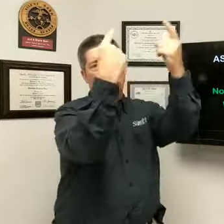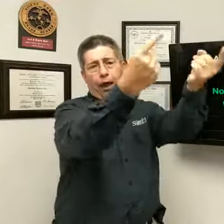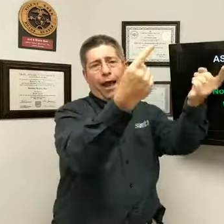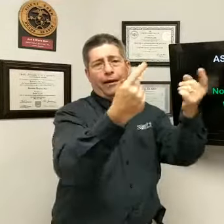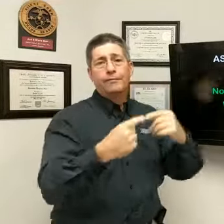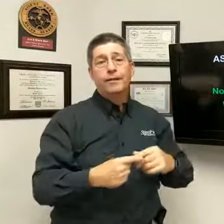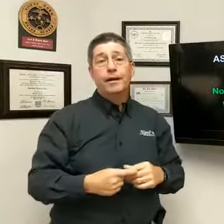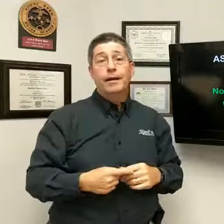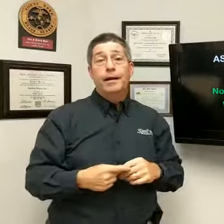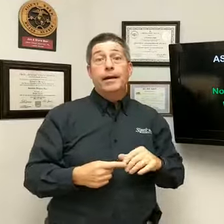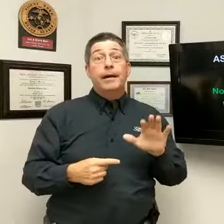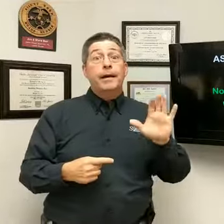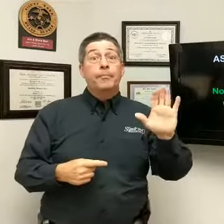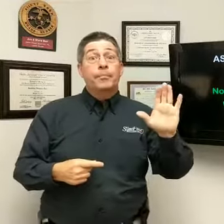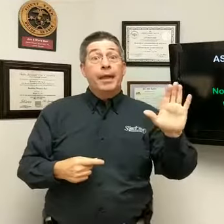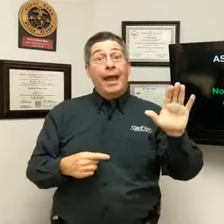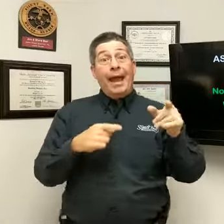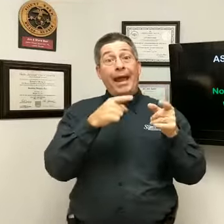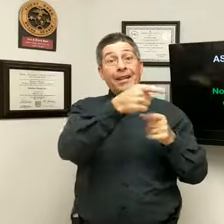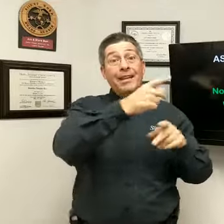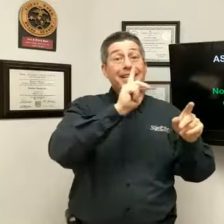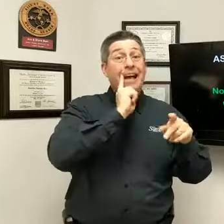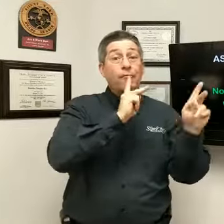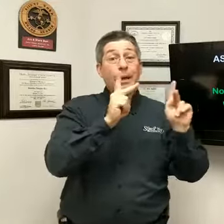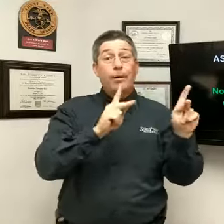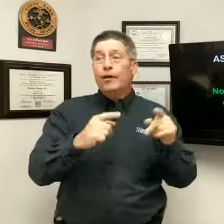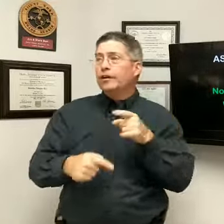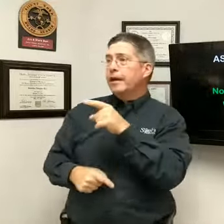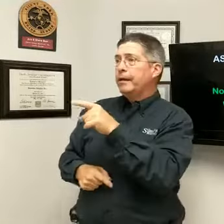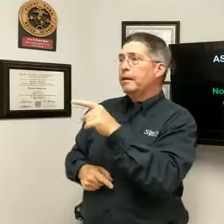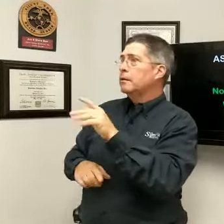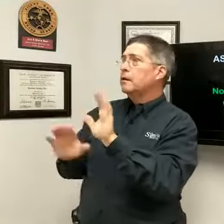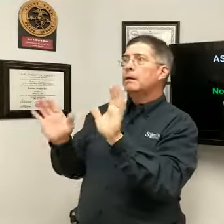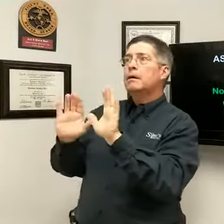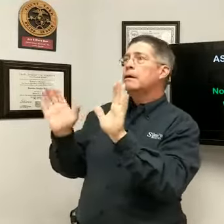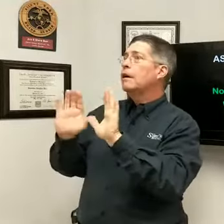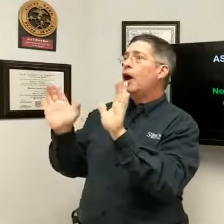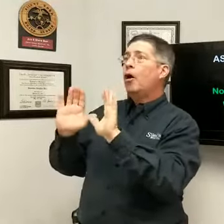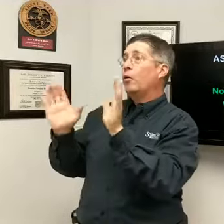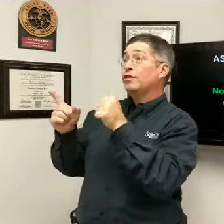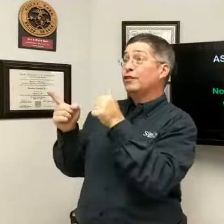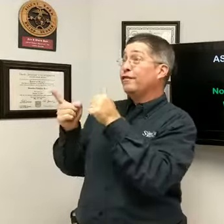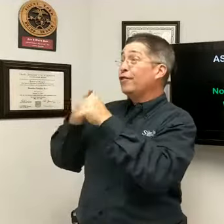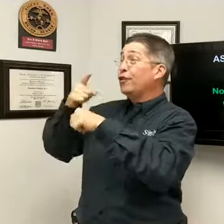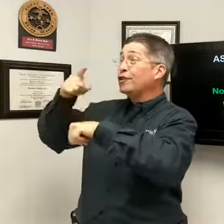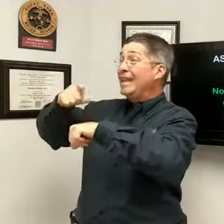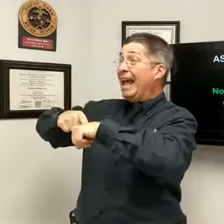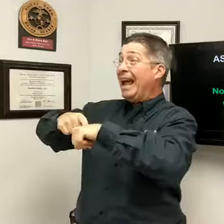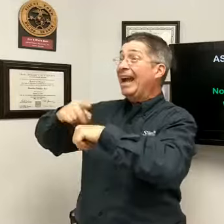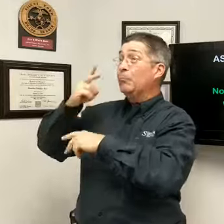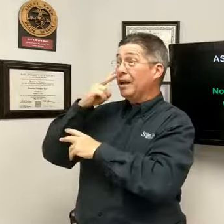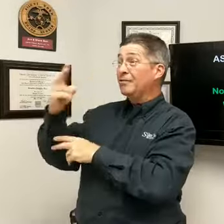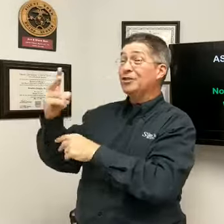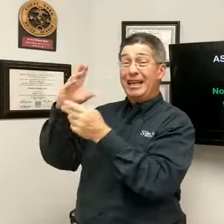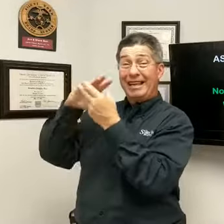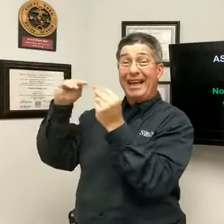life. And the deaf people there said, no, it's the first time we have seen that